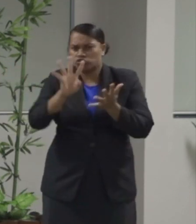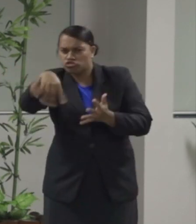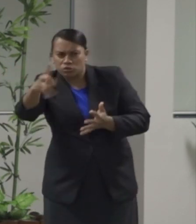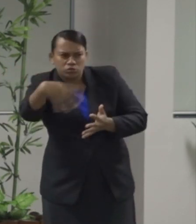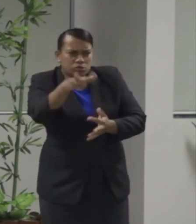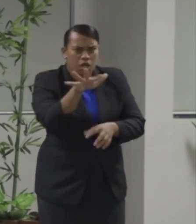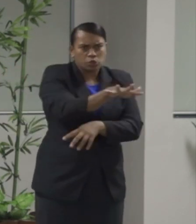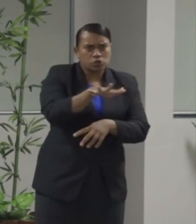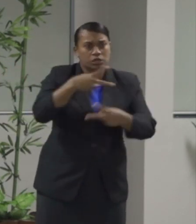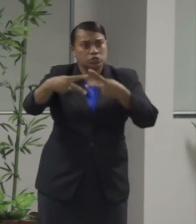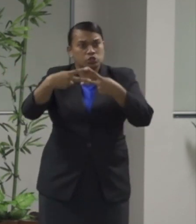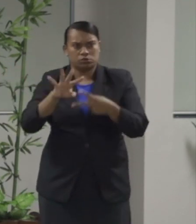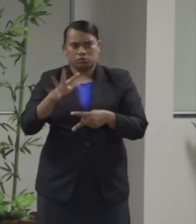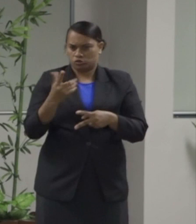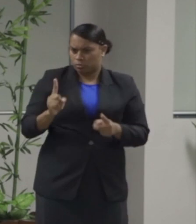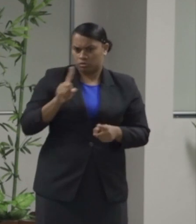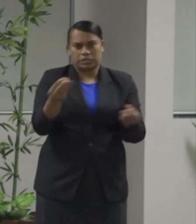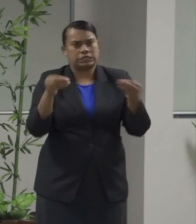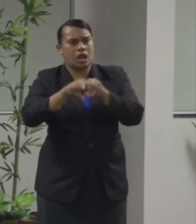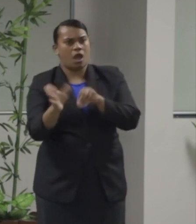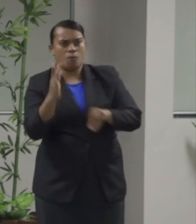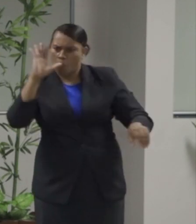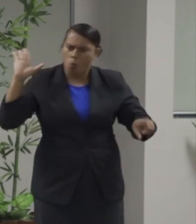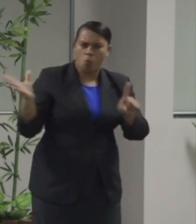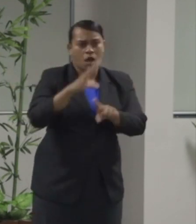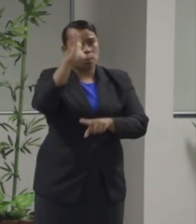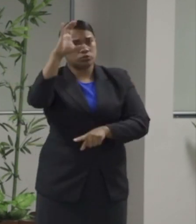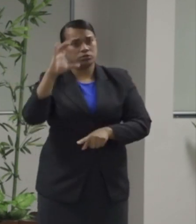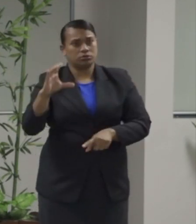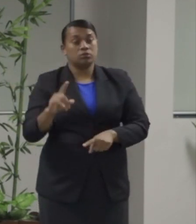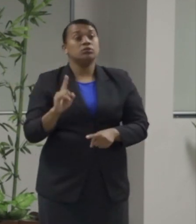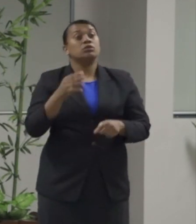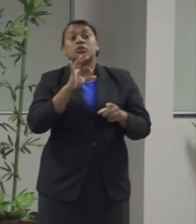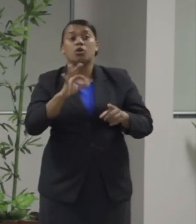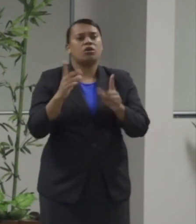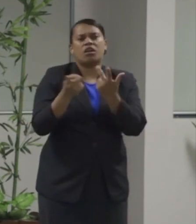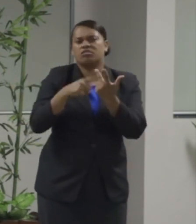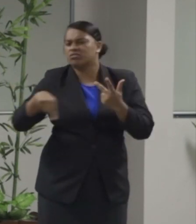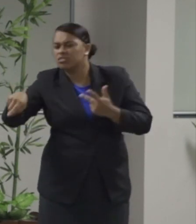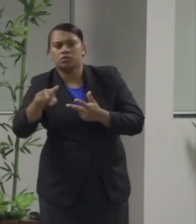the country, to be supplemented with more temporary checkpoints as the need arises.